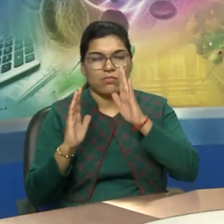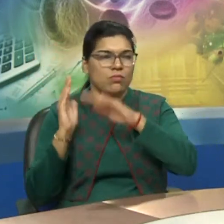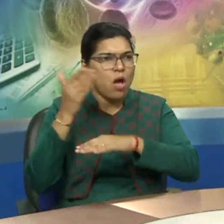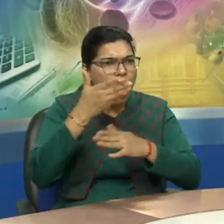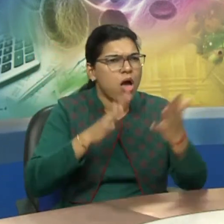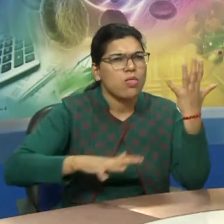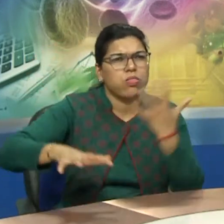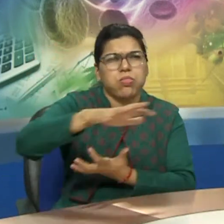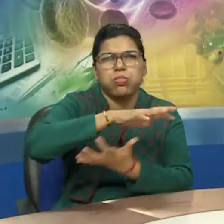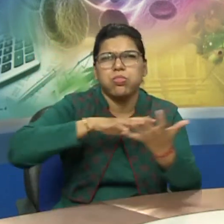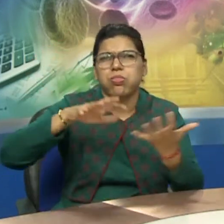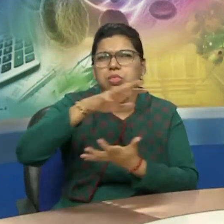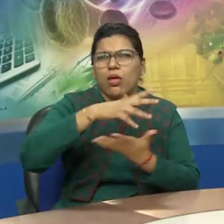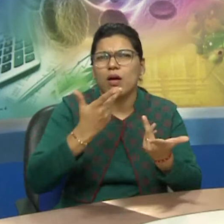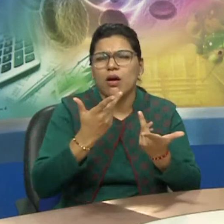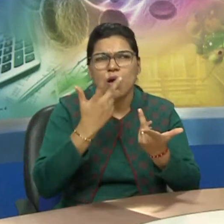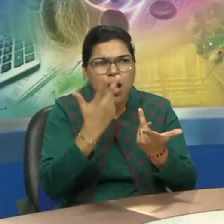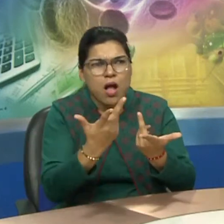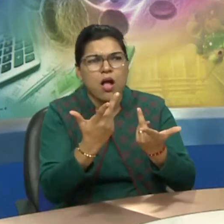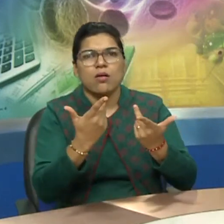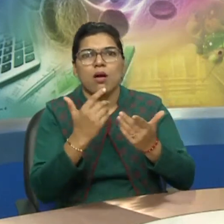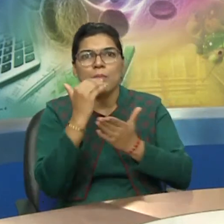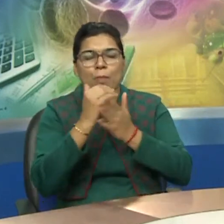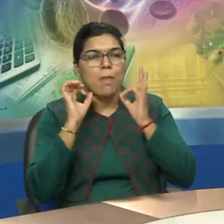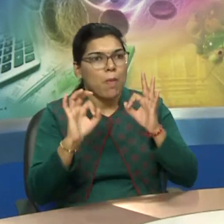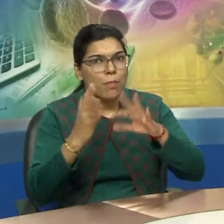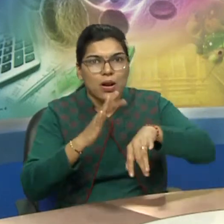For example, if we have to go to any program